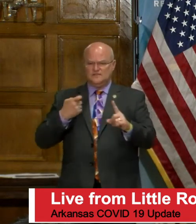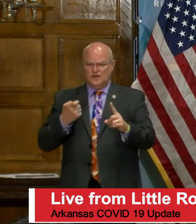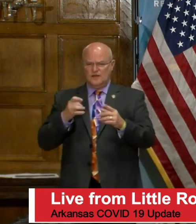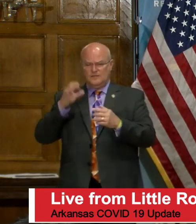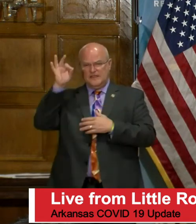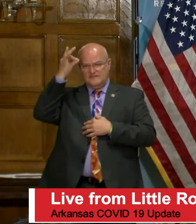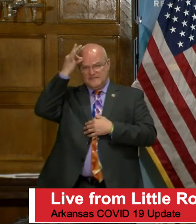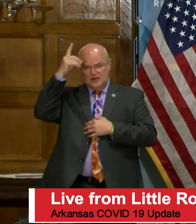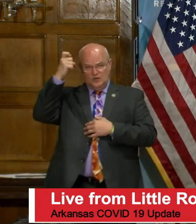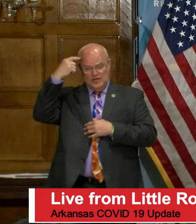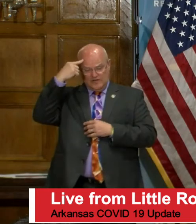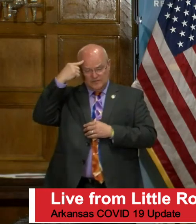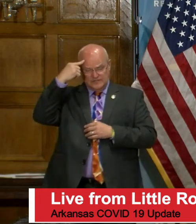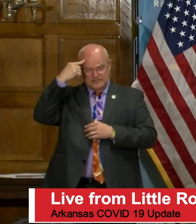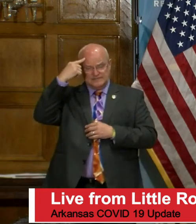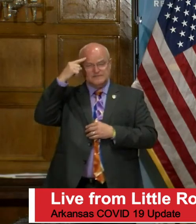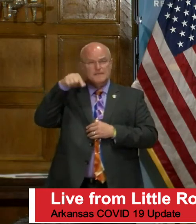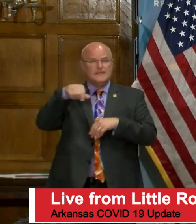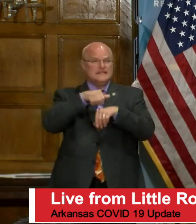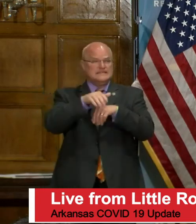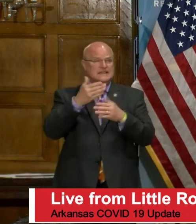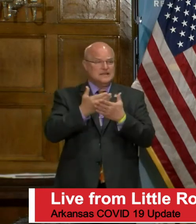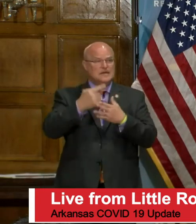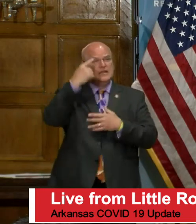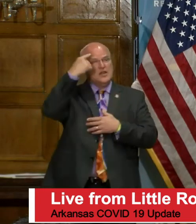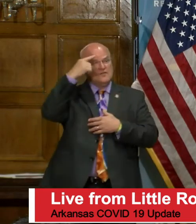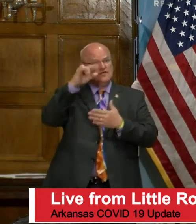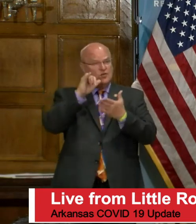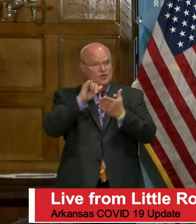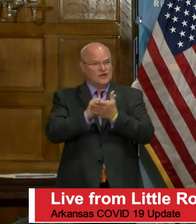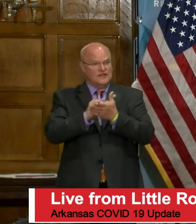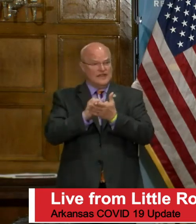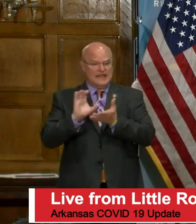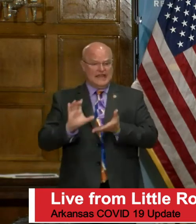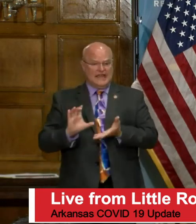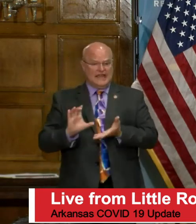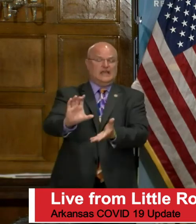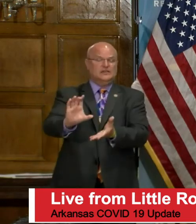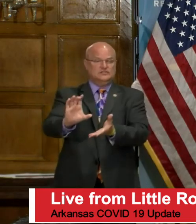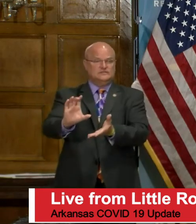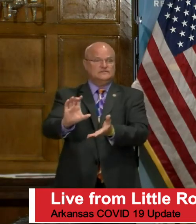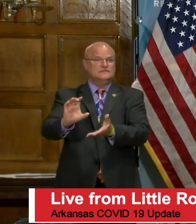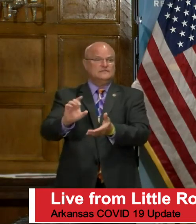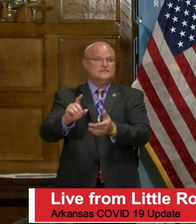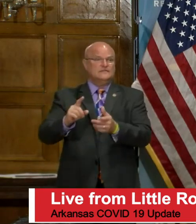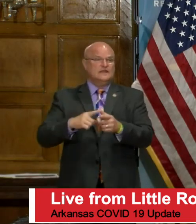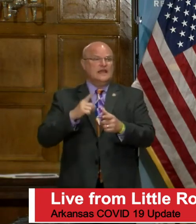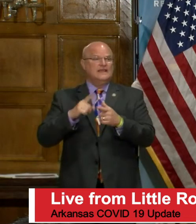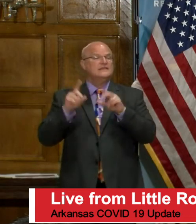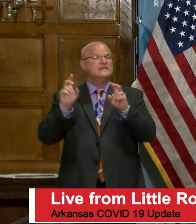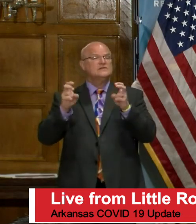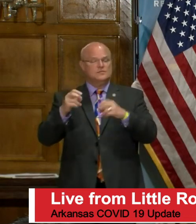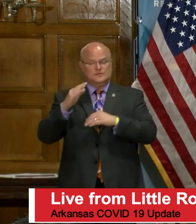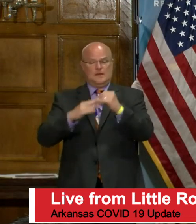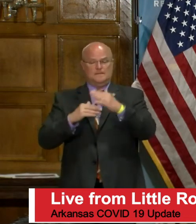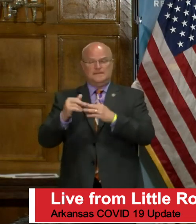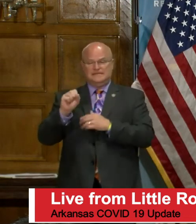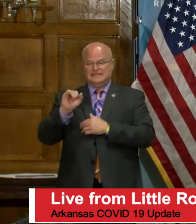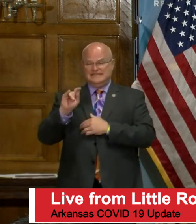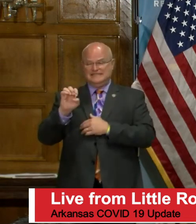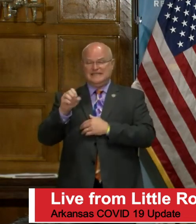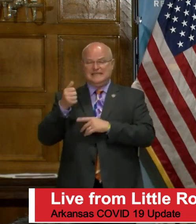from the federal government. They sent the money for that allocation. And then in terms of building the